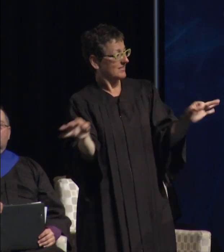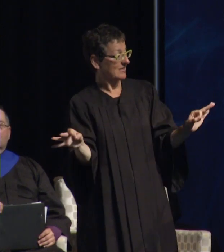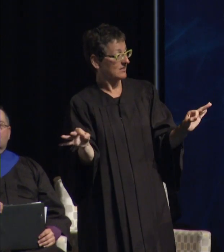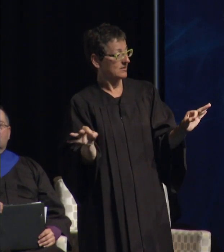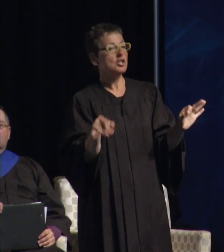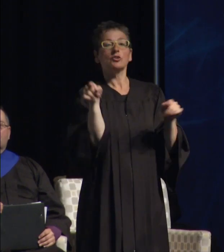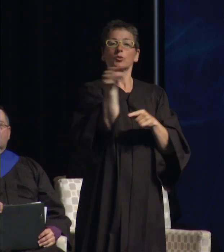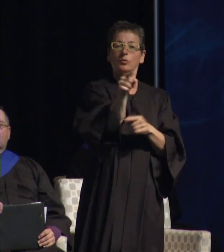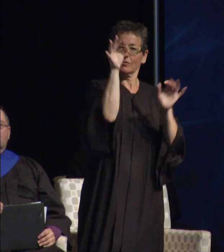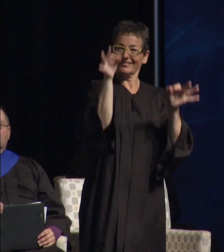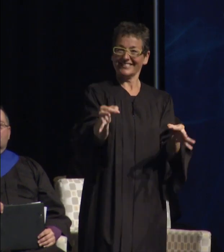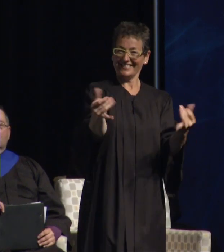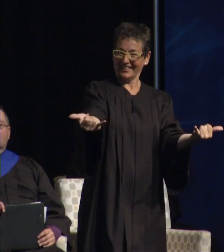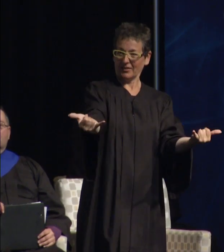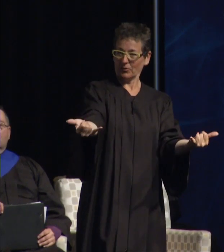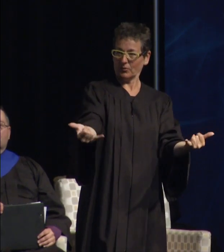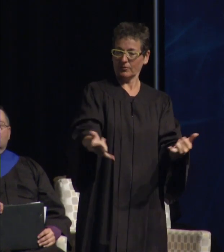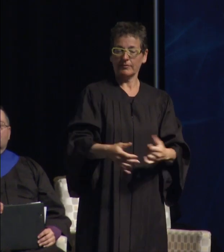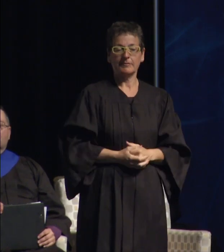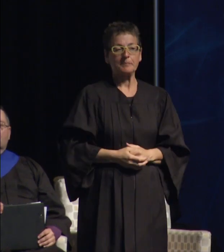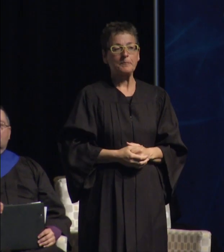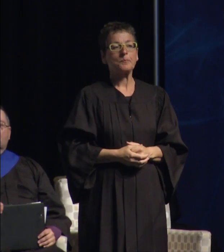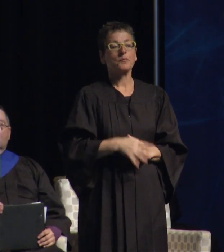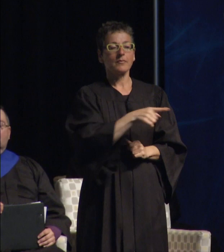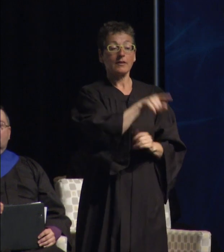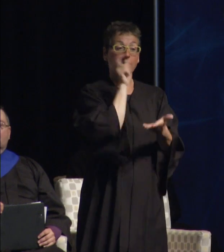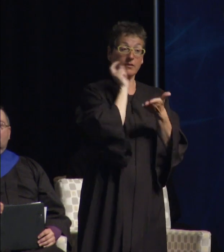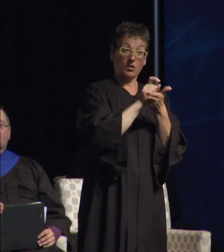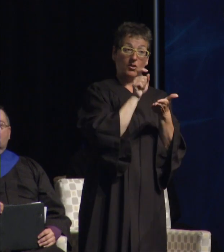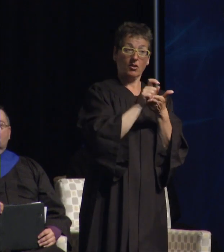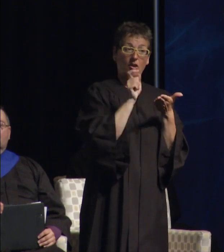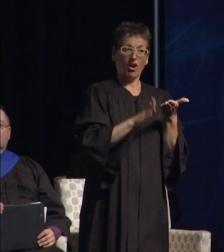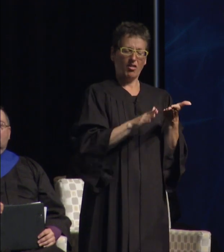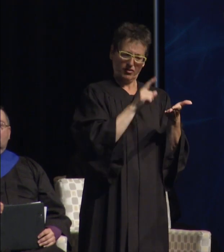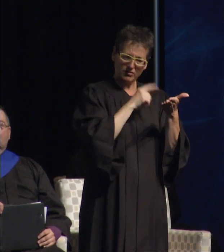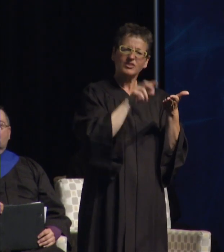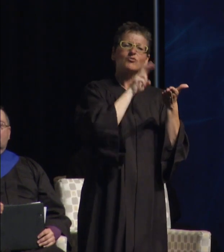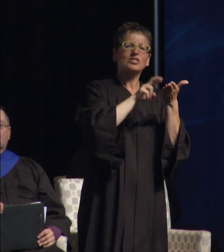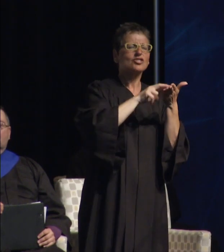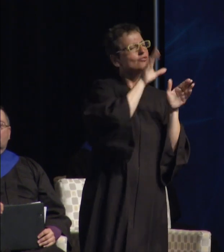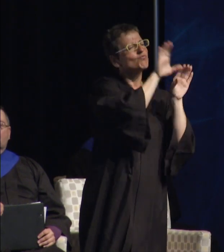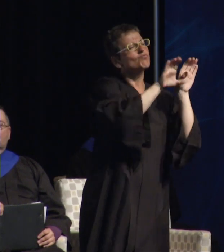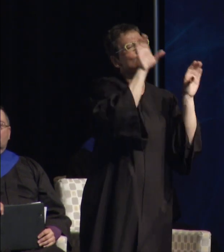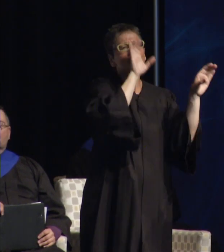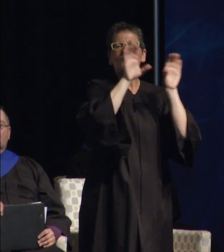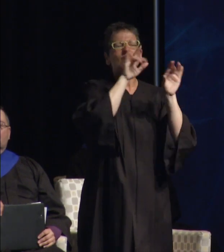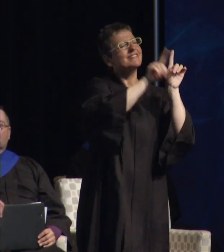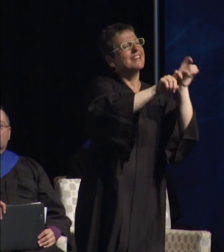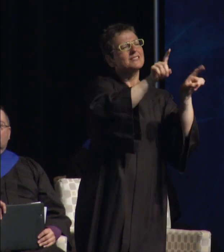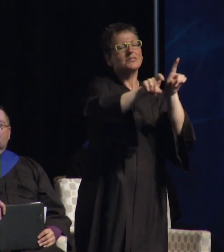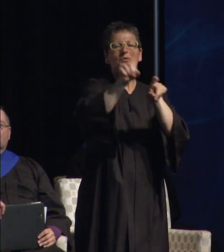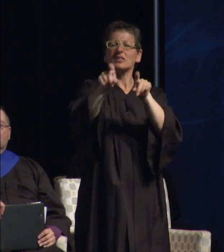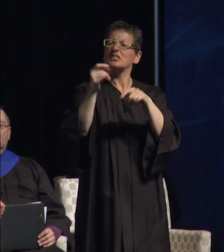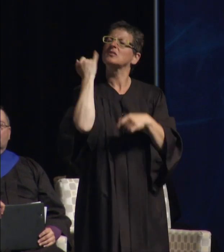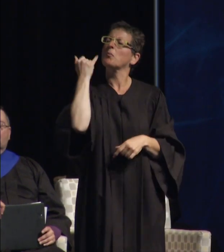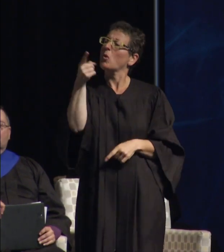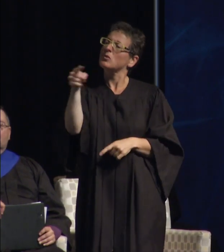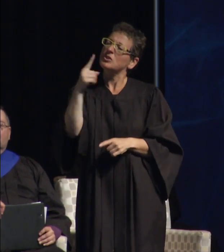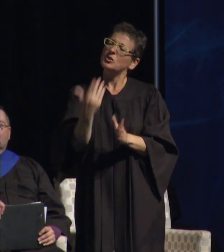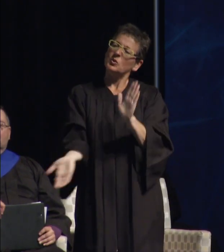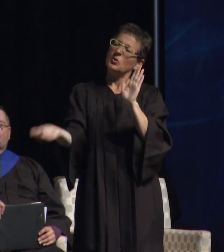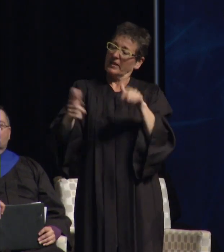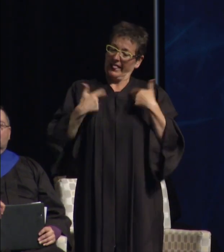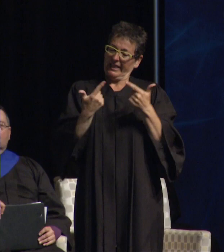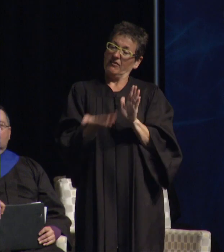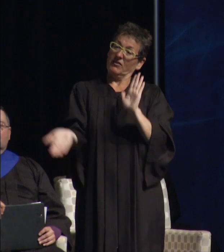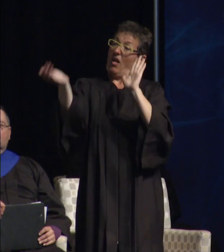it now." And the author was doing research and asking the question, if you could live your life over again, what would you do